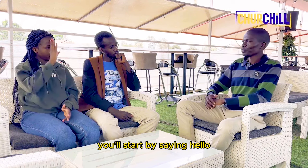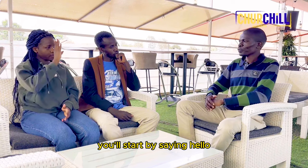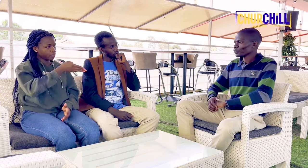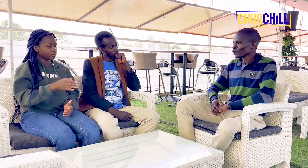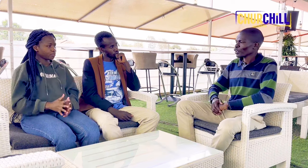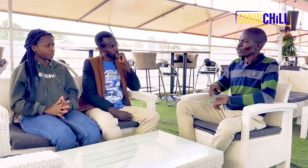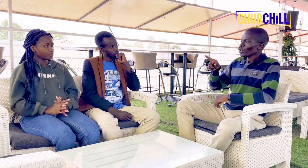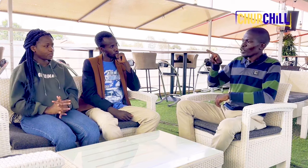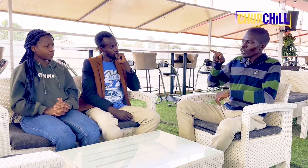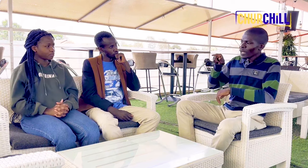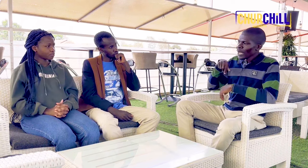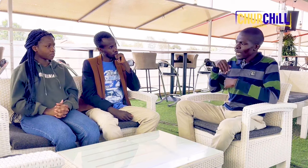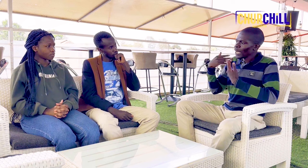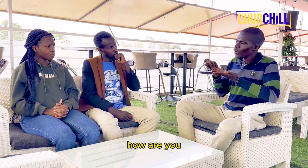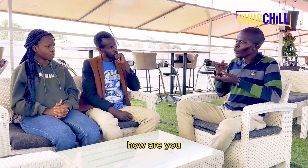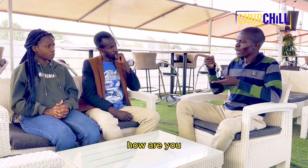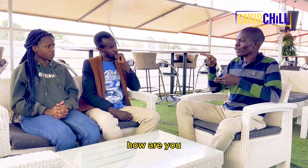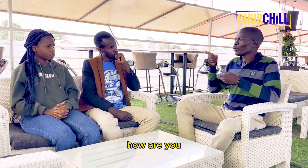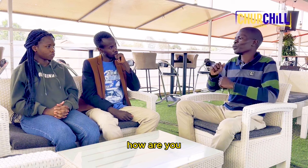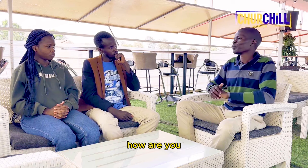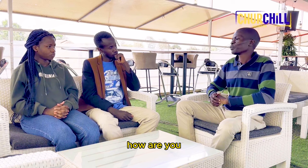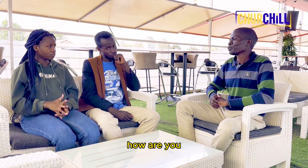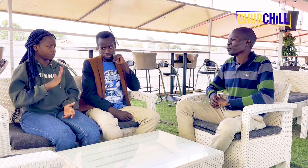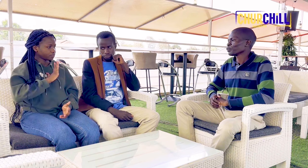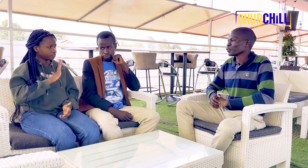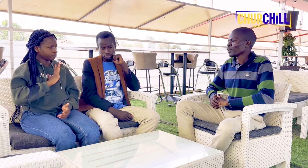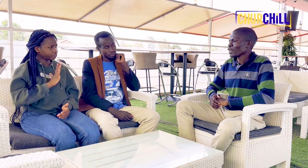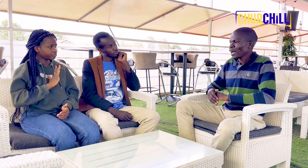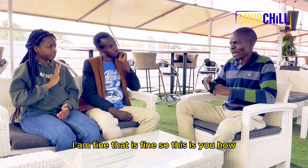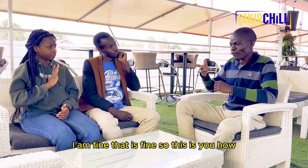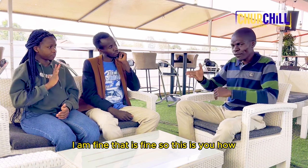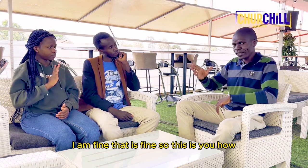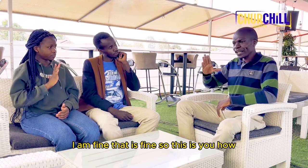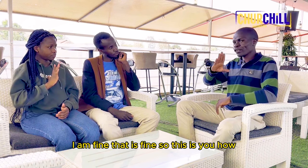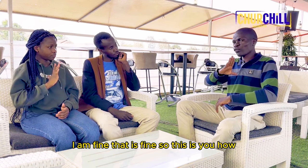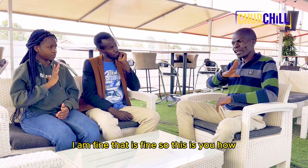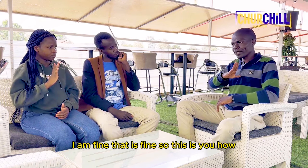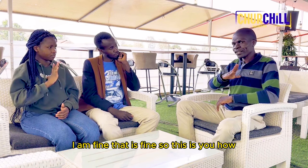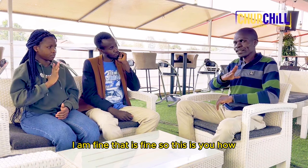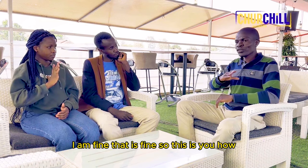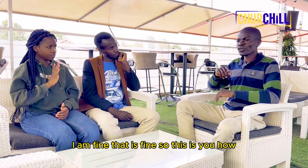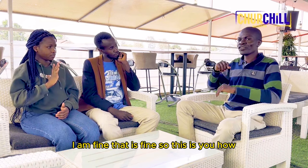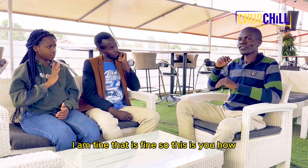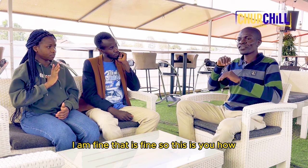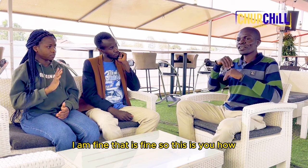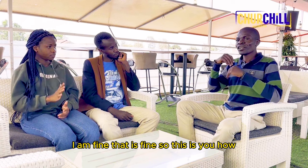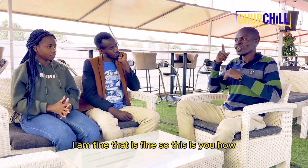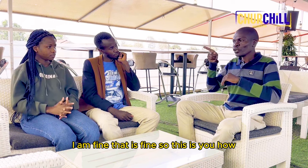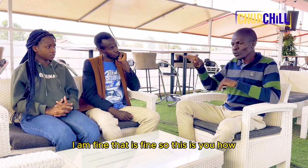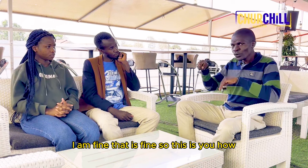how are you? I am fine, that is fine. So, this is, you,